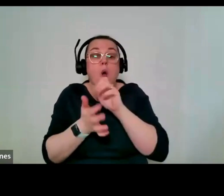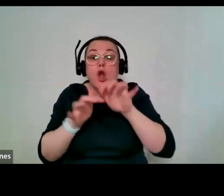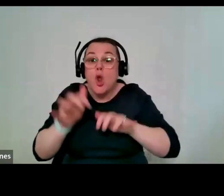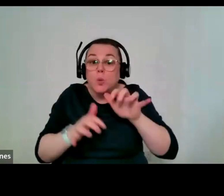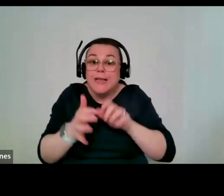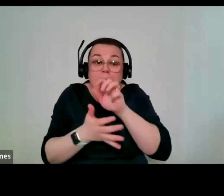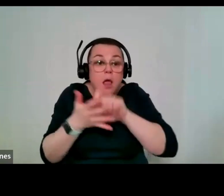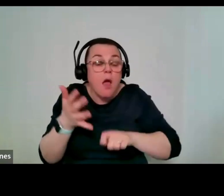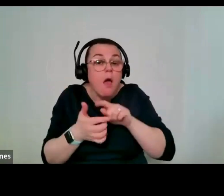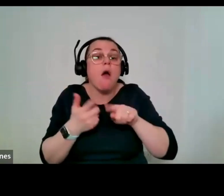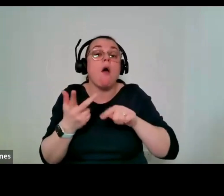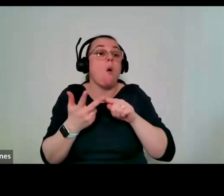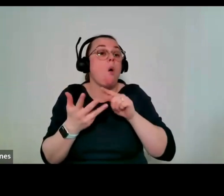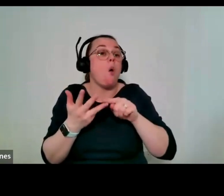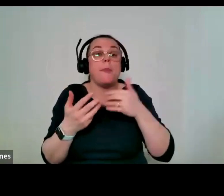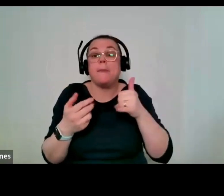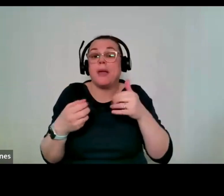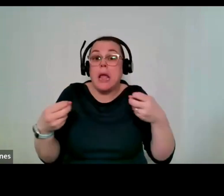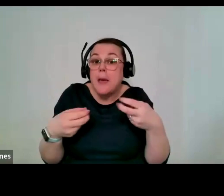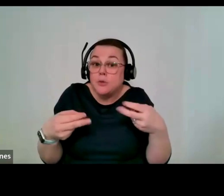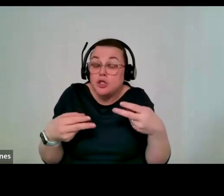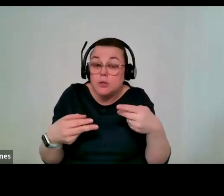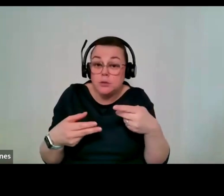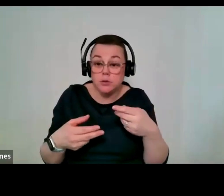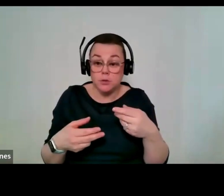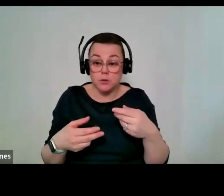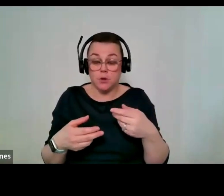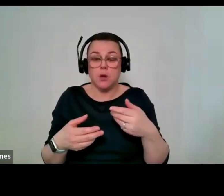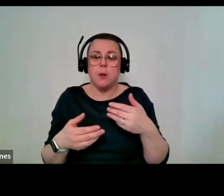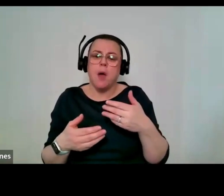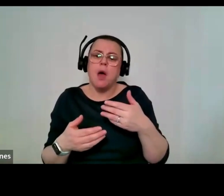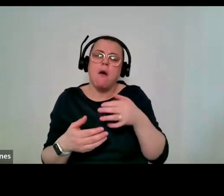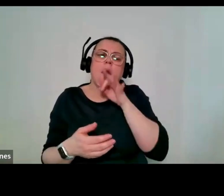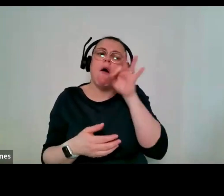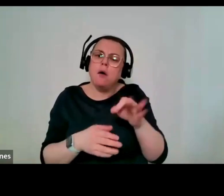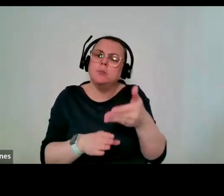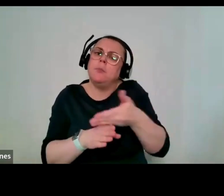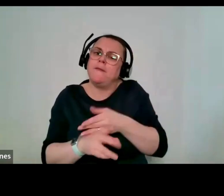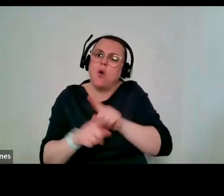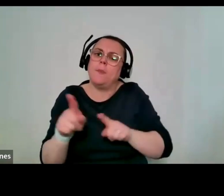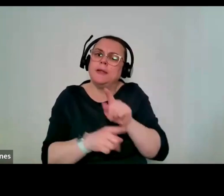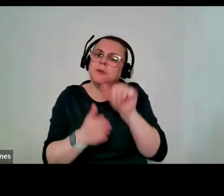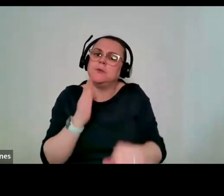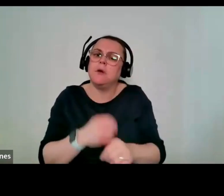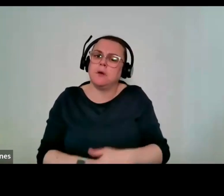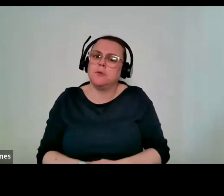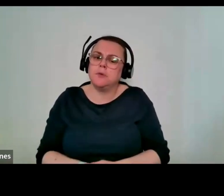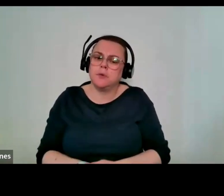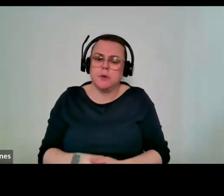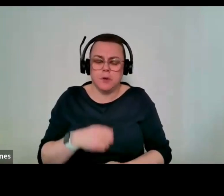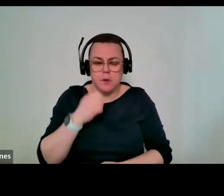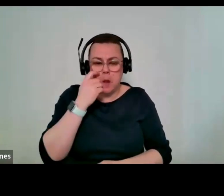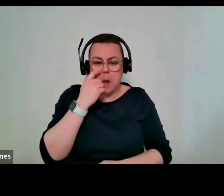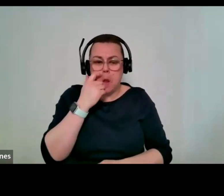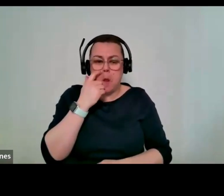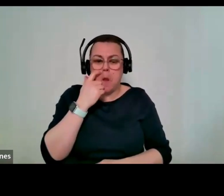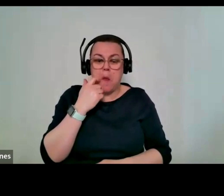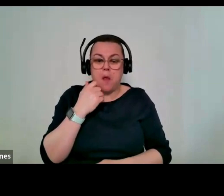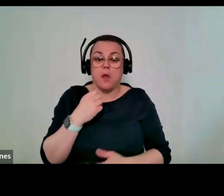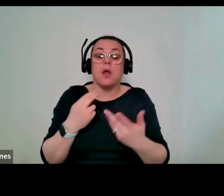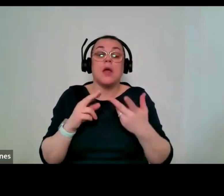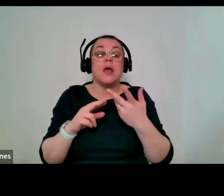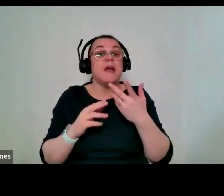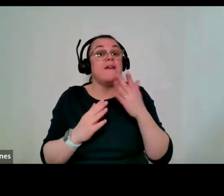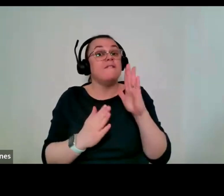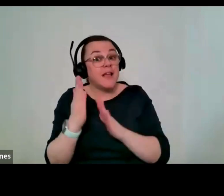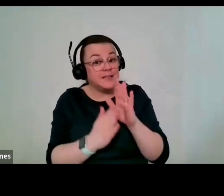or captions and so on? But do ask them before the meeting. If you're having an in-person